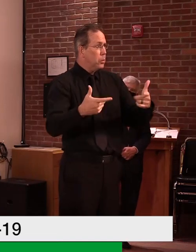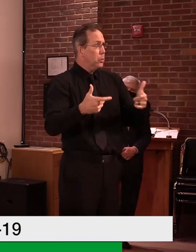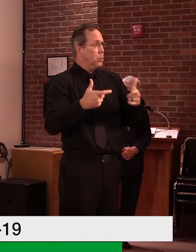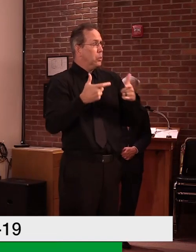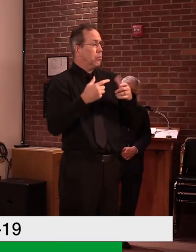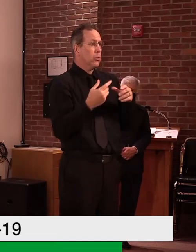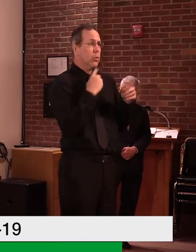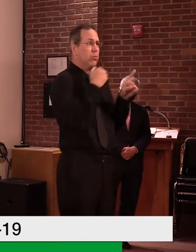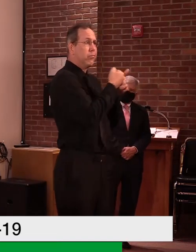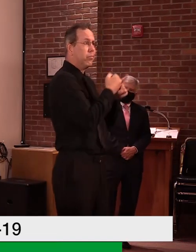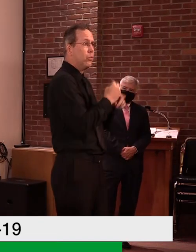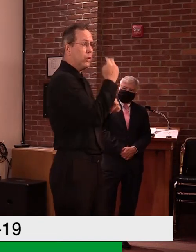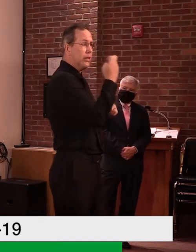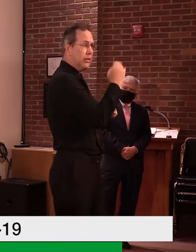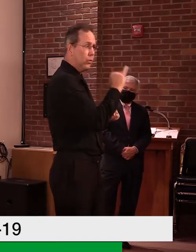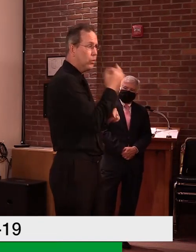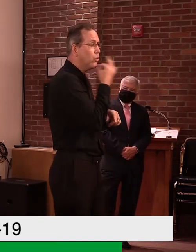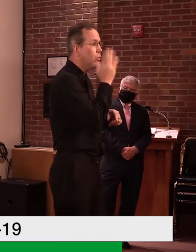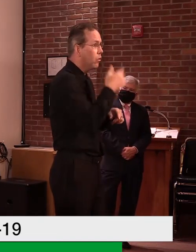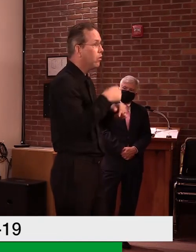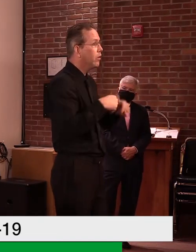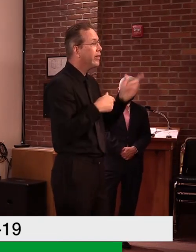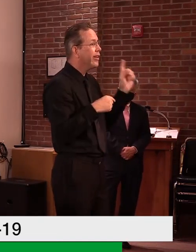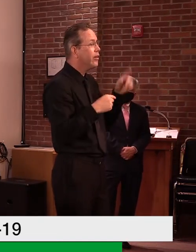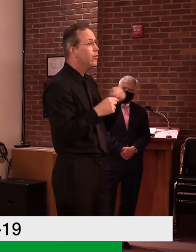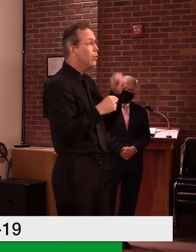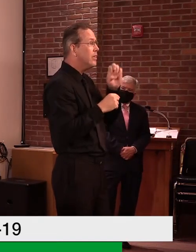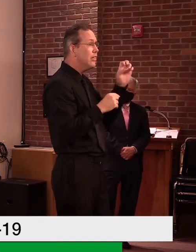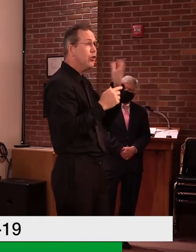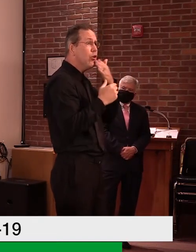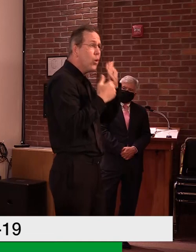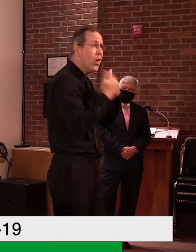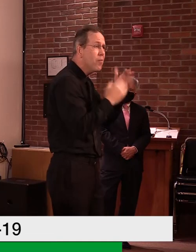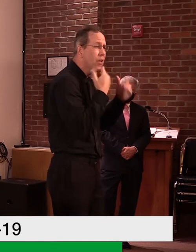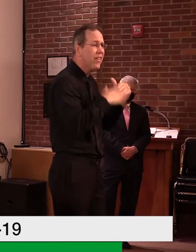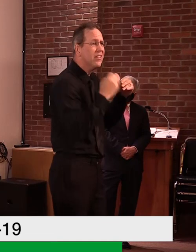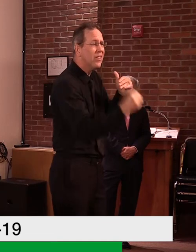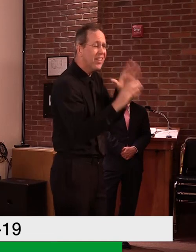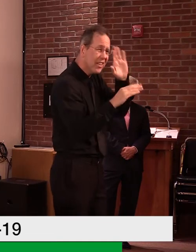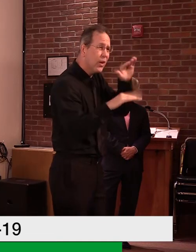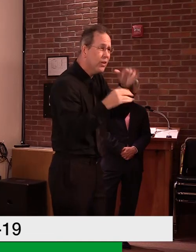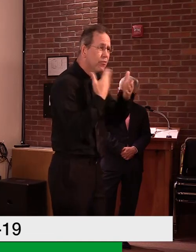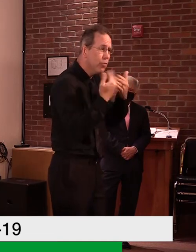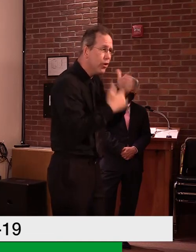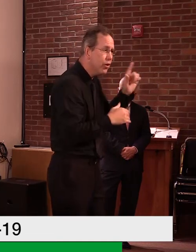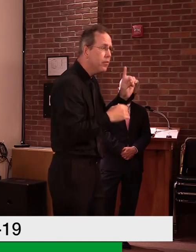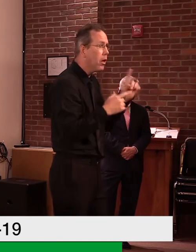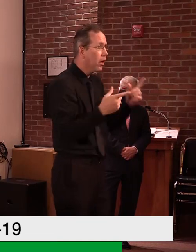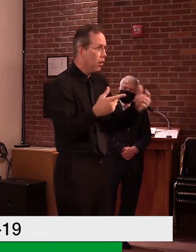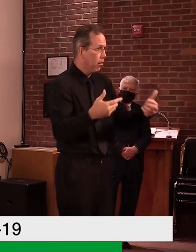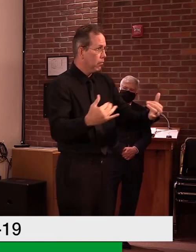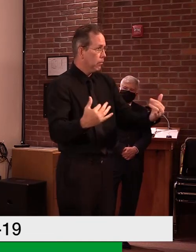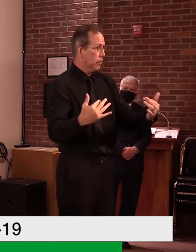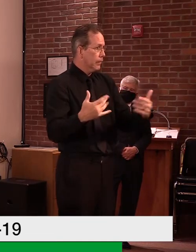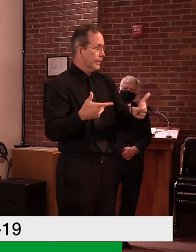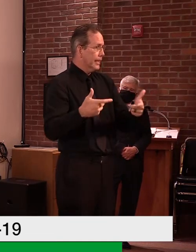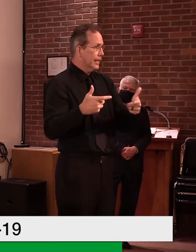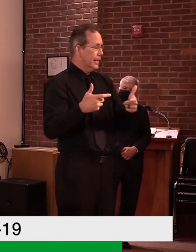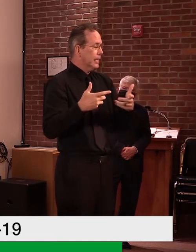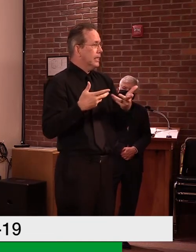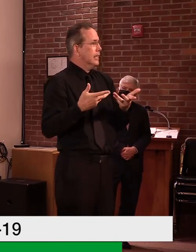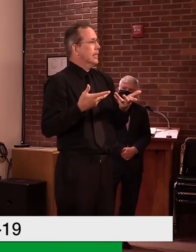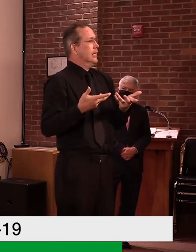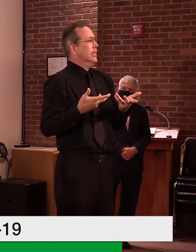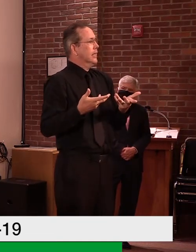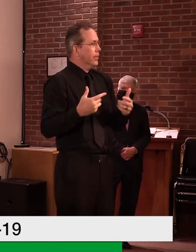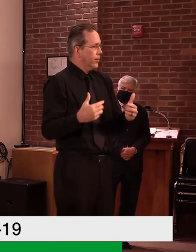poorly or where we're watching with caution are inching northeast, closer and closer to the region,